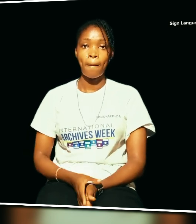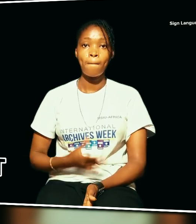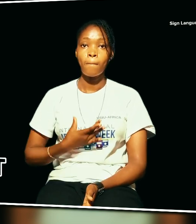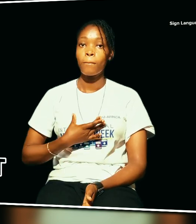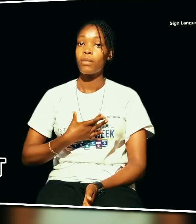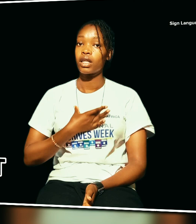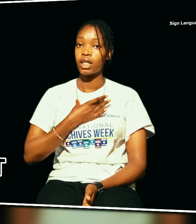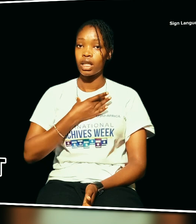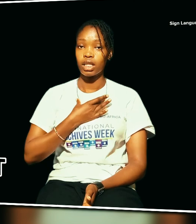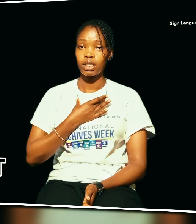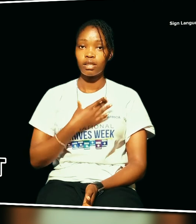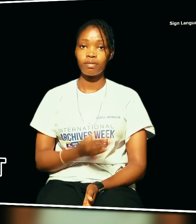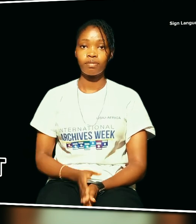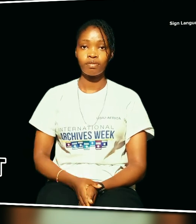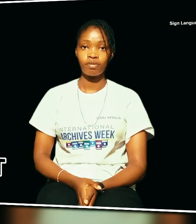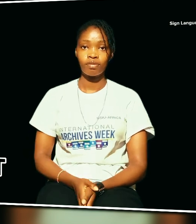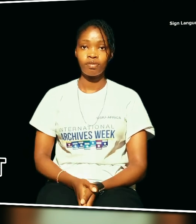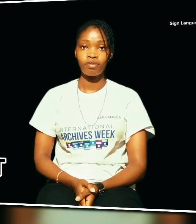Guest.